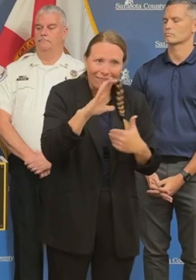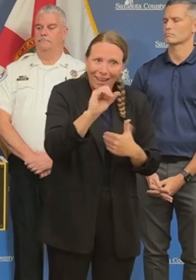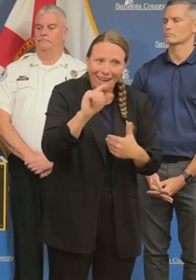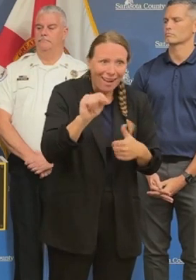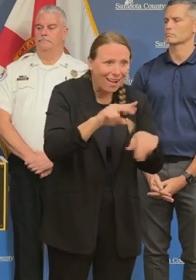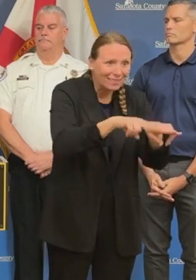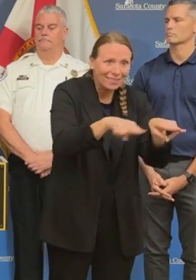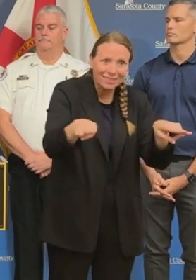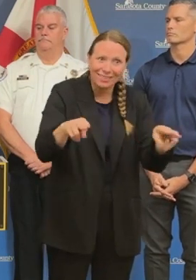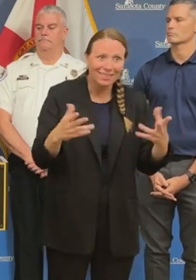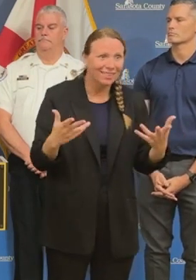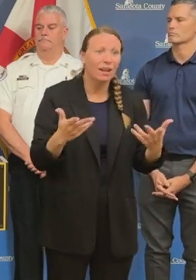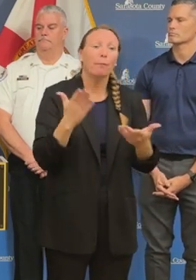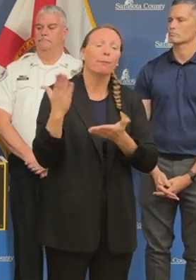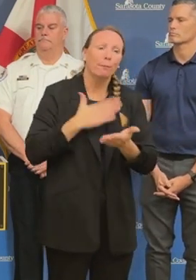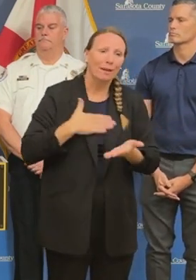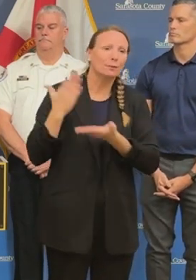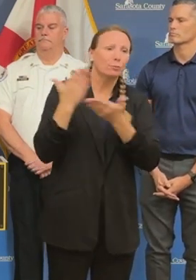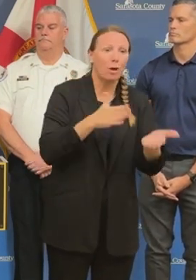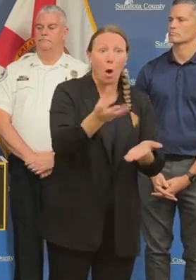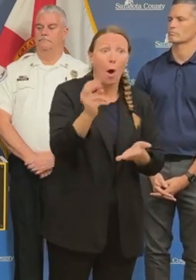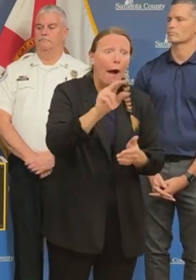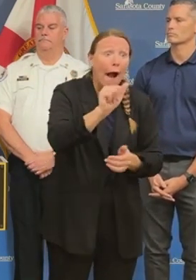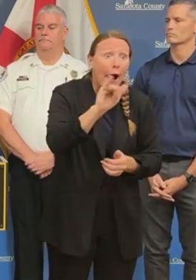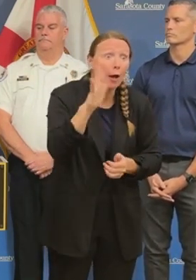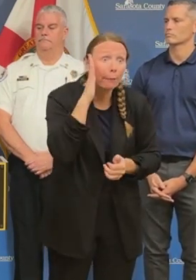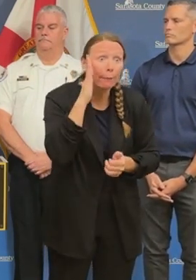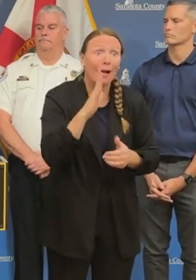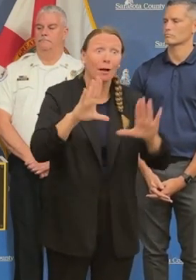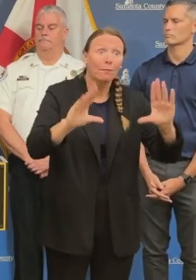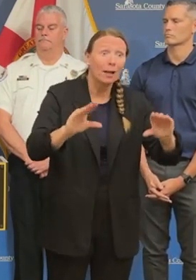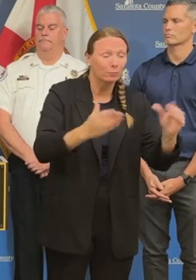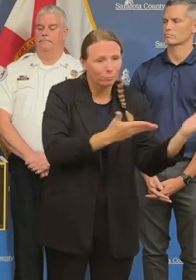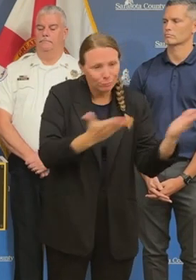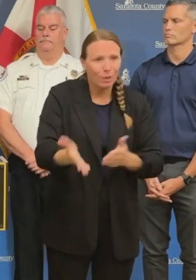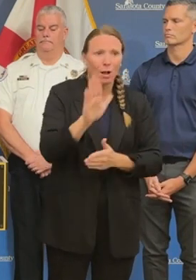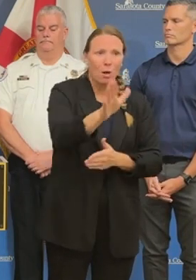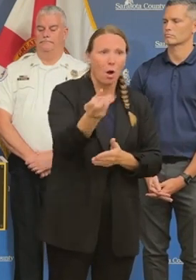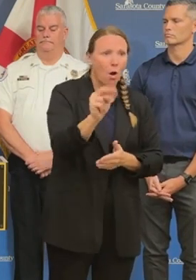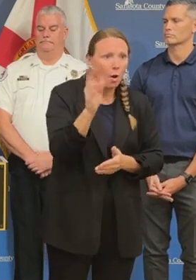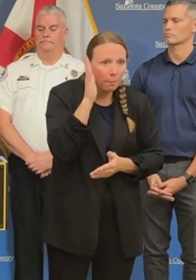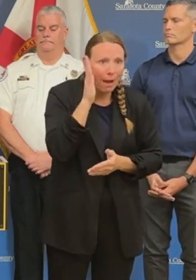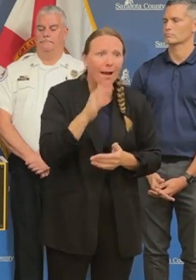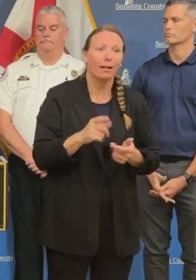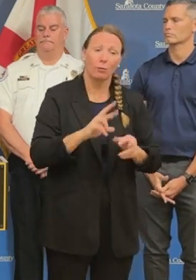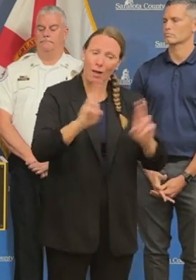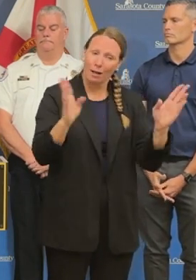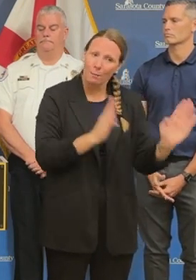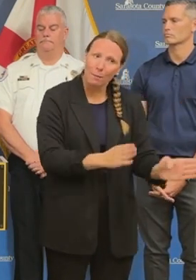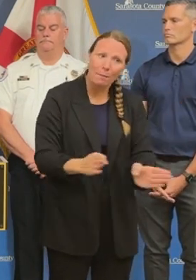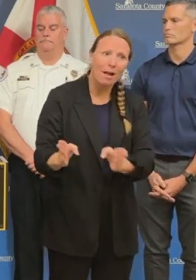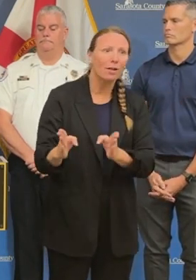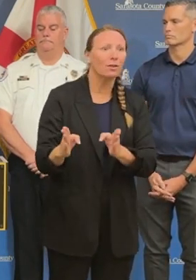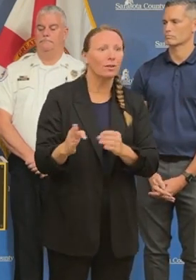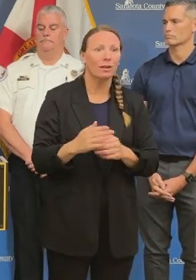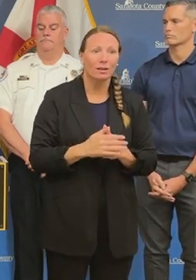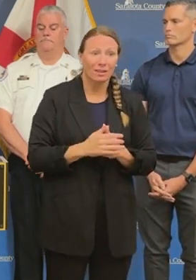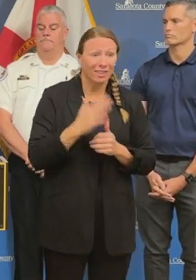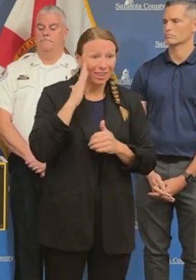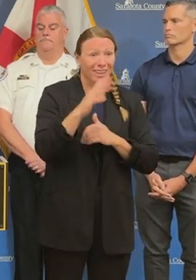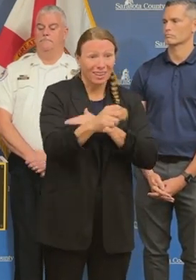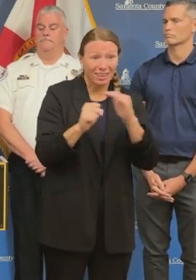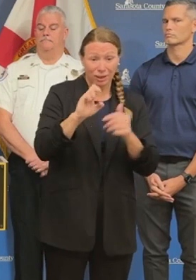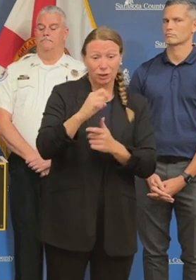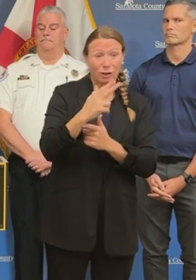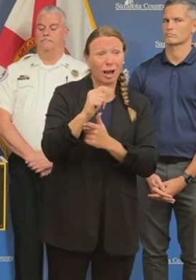your children. Power may, go out during the course of this event, so just be prepared. All evacuation centers are pet